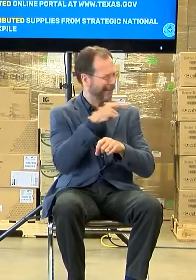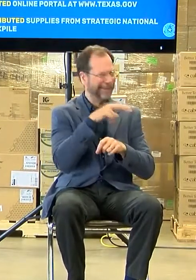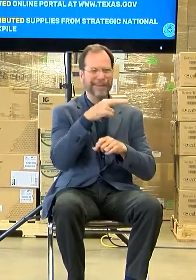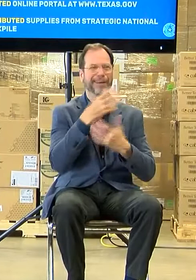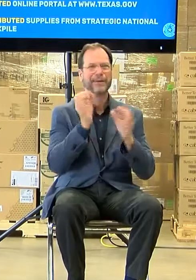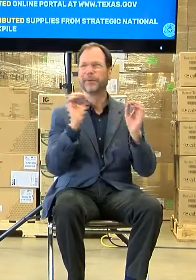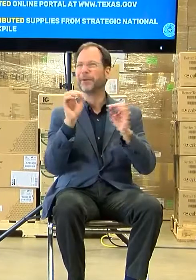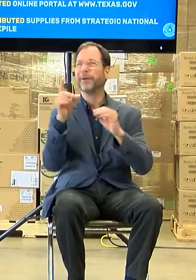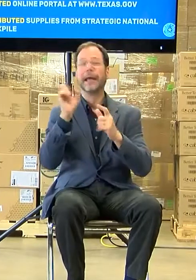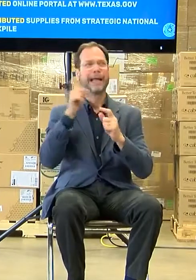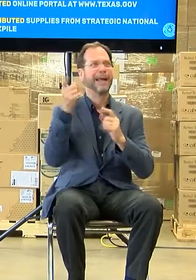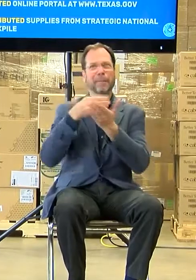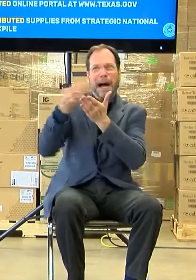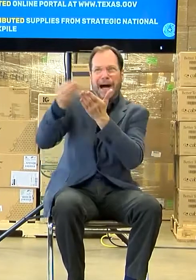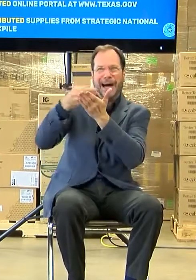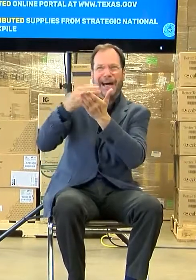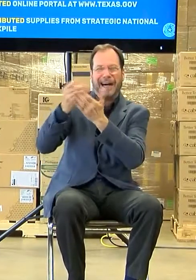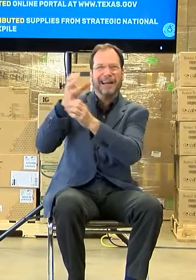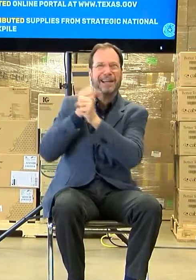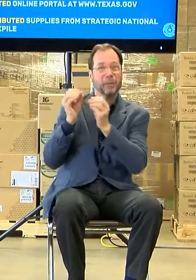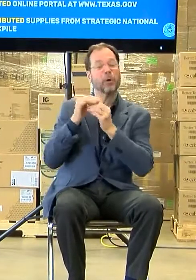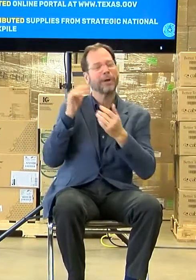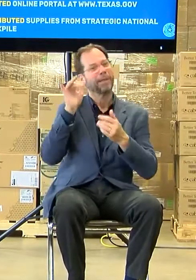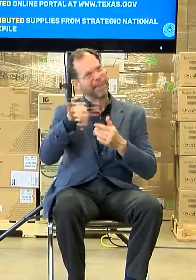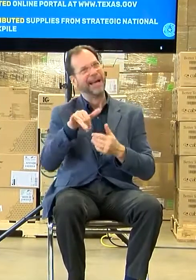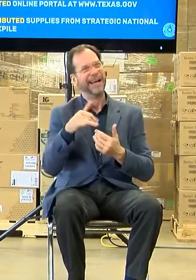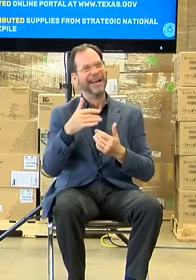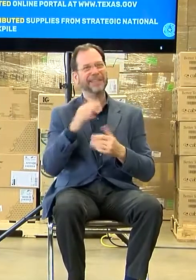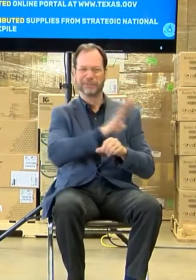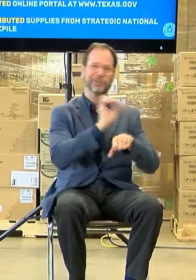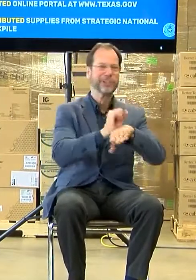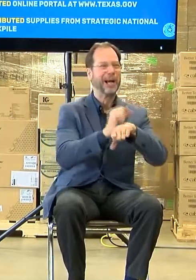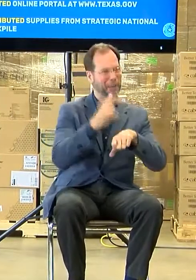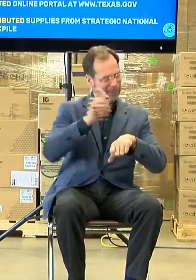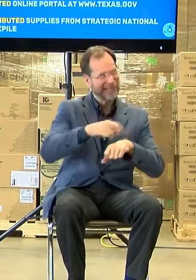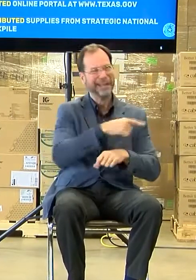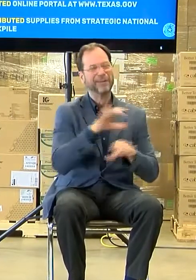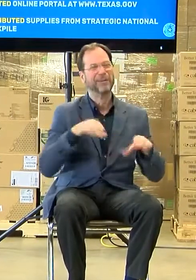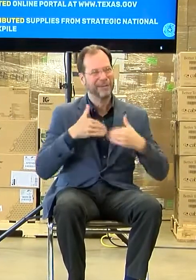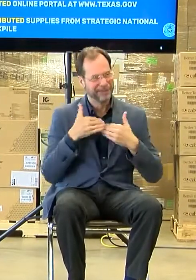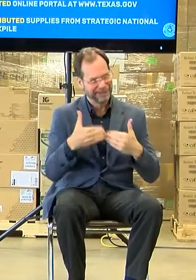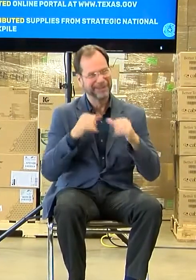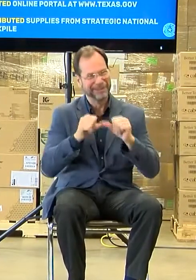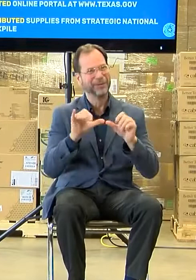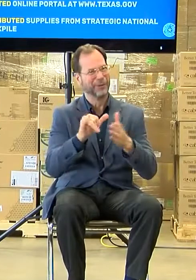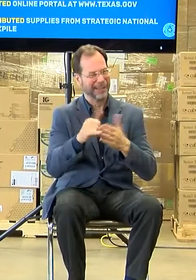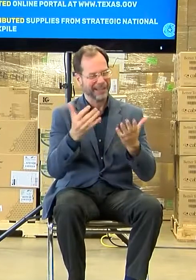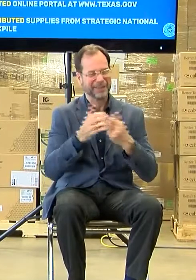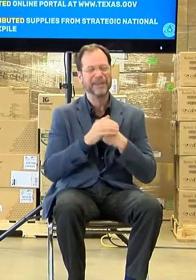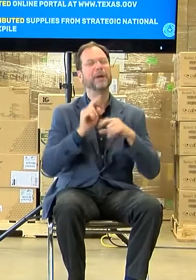He's making purchases as we speak, which is exactly what we need him to do. But I do want